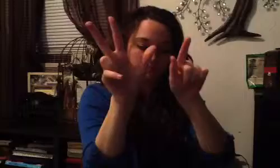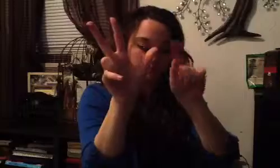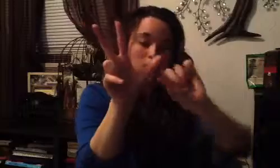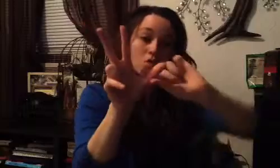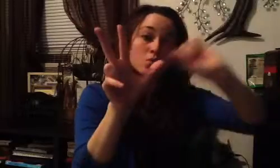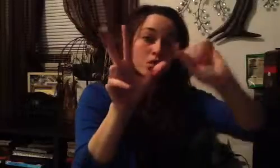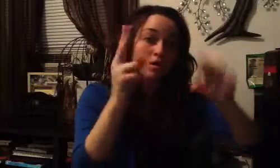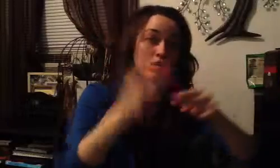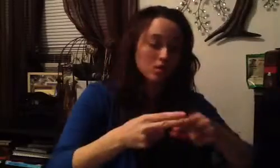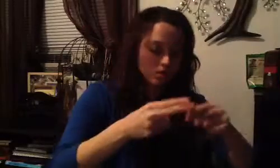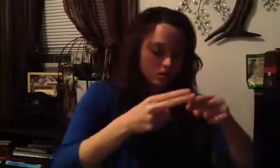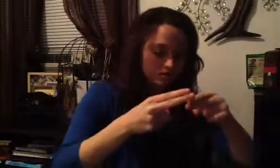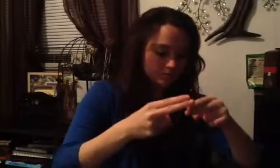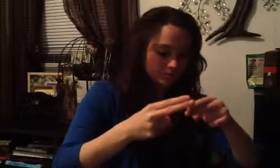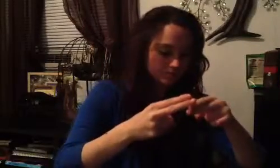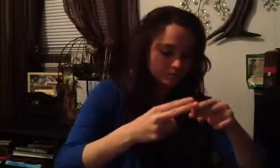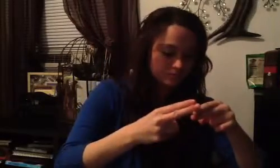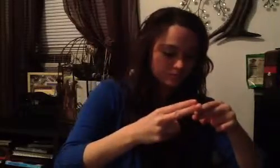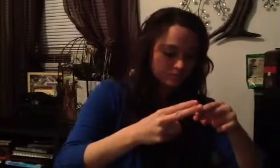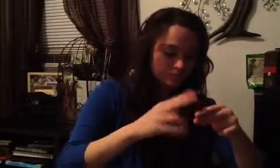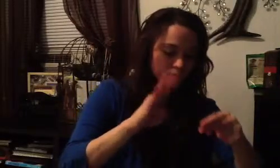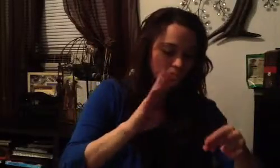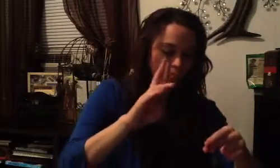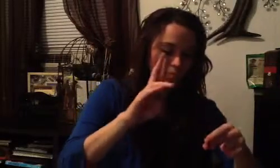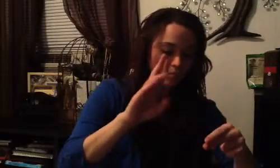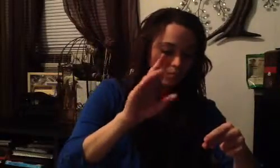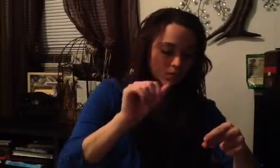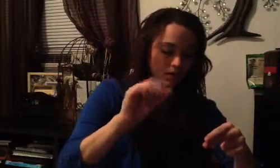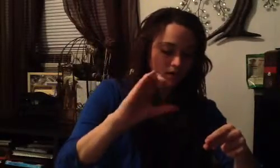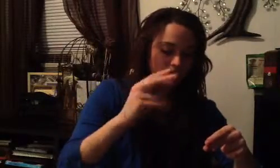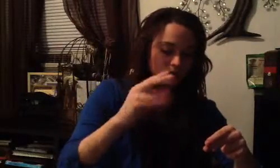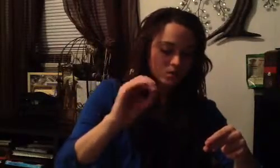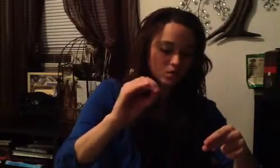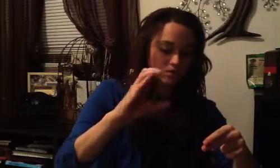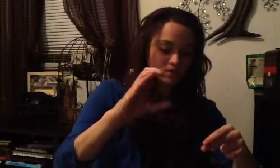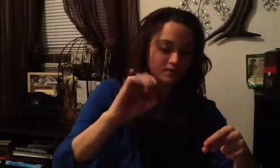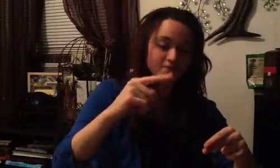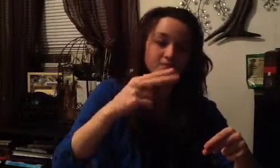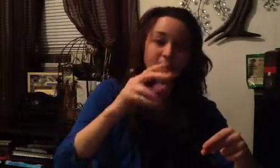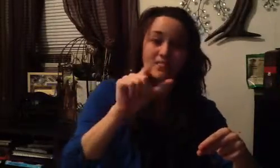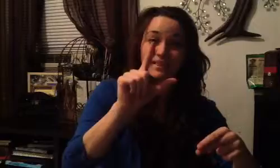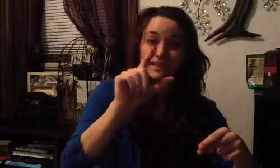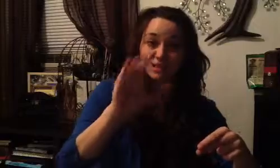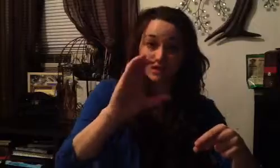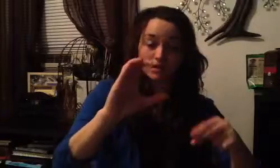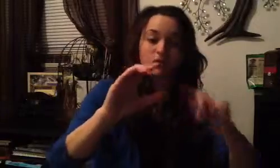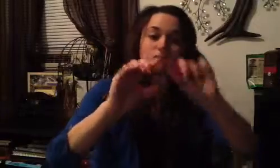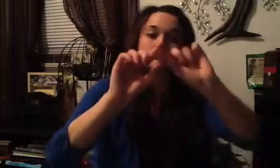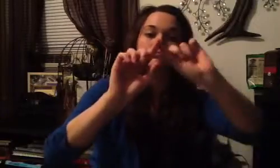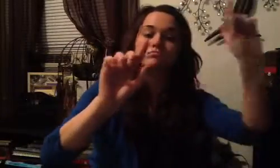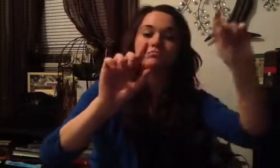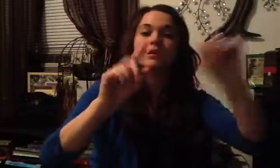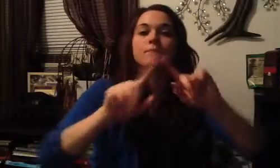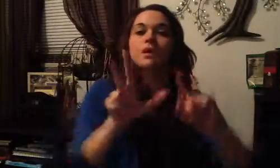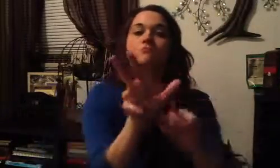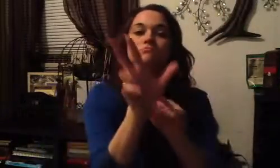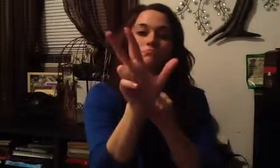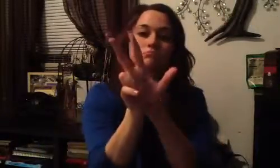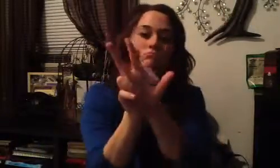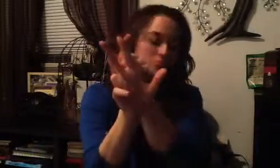is the brachiocephalic, and the 2 to the left, this one here being the left common carotid and the